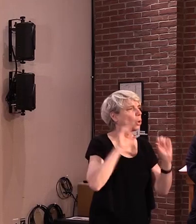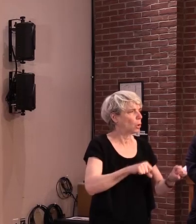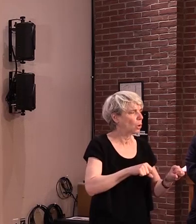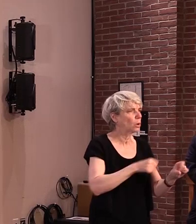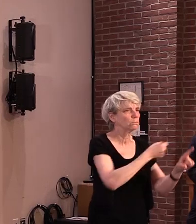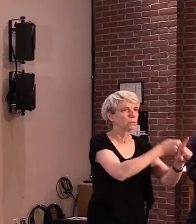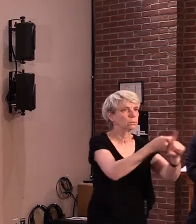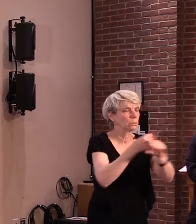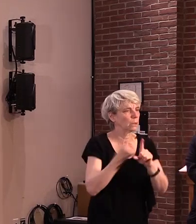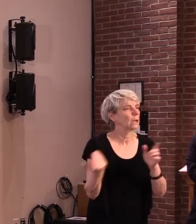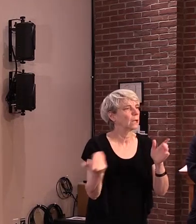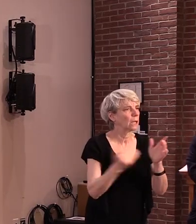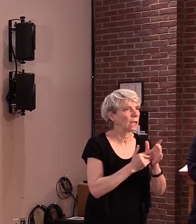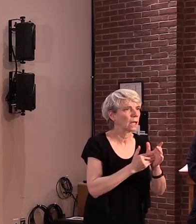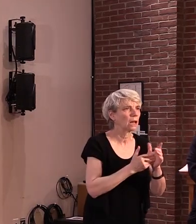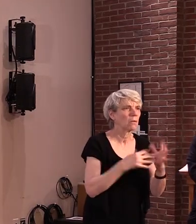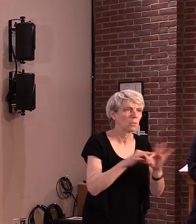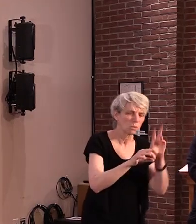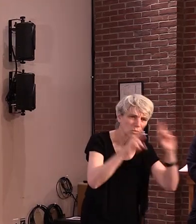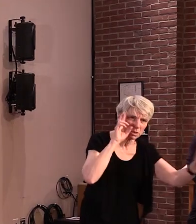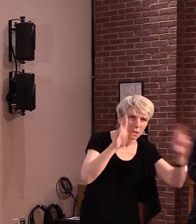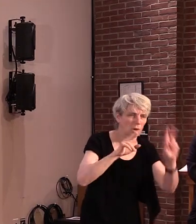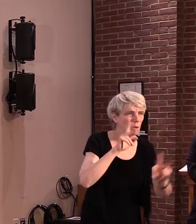to be respectful of that at all times.